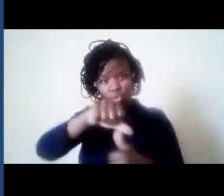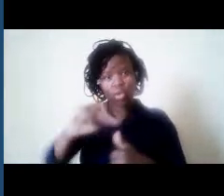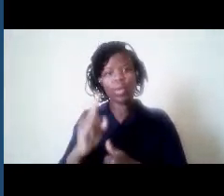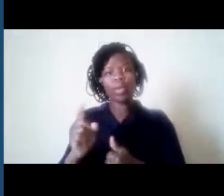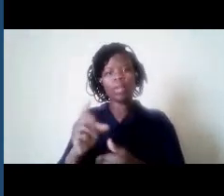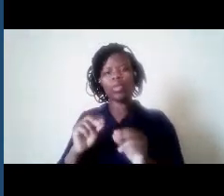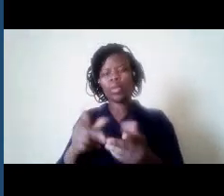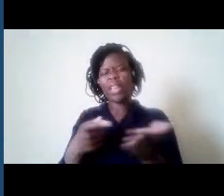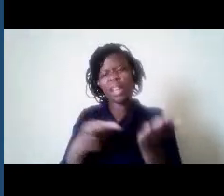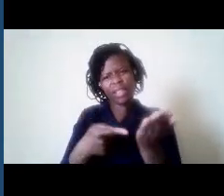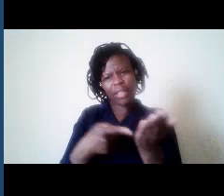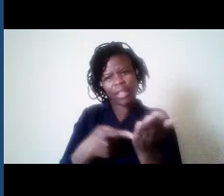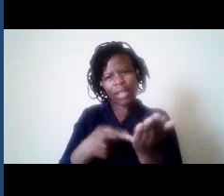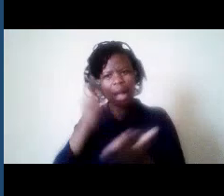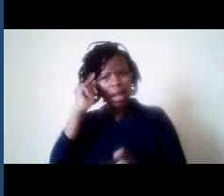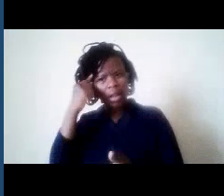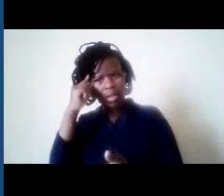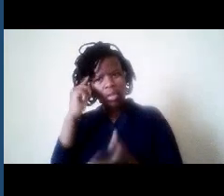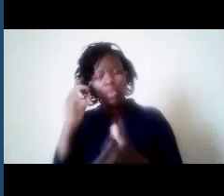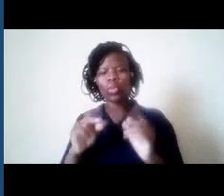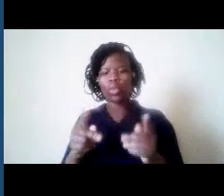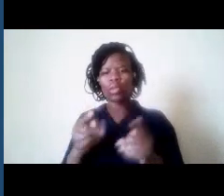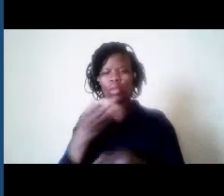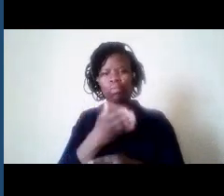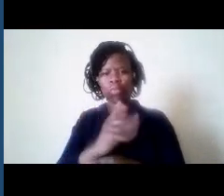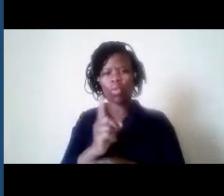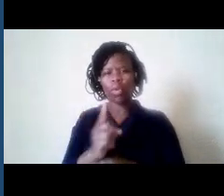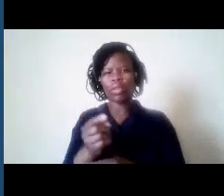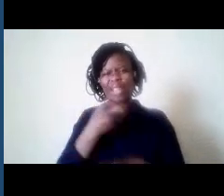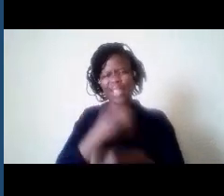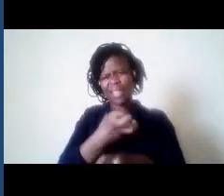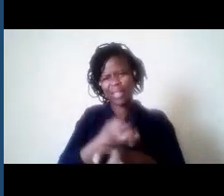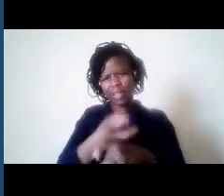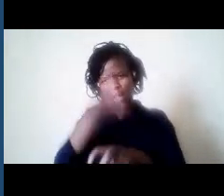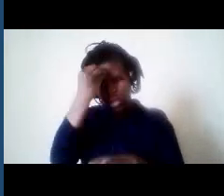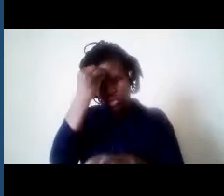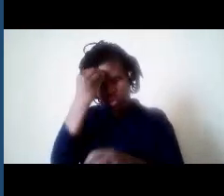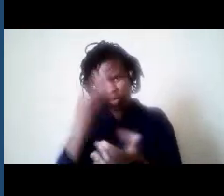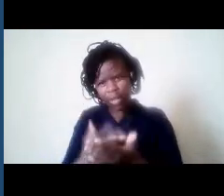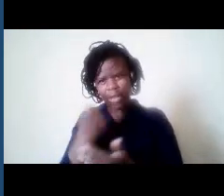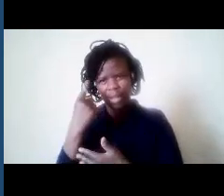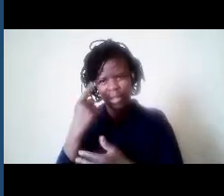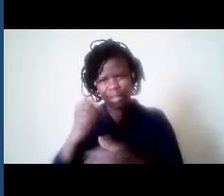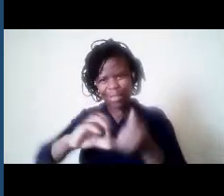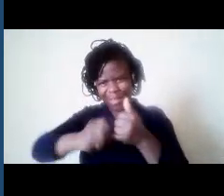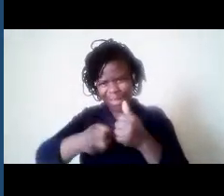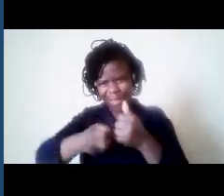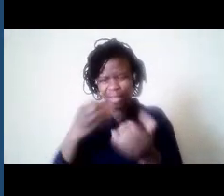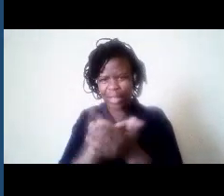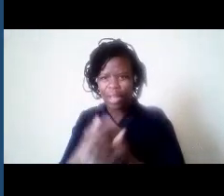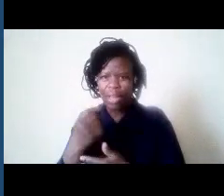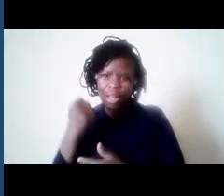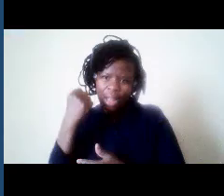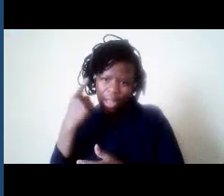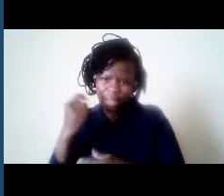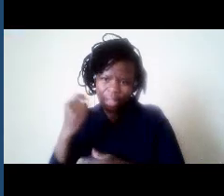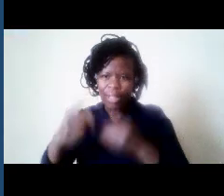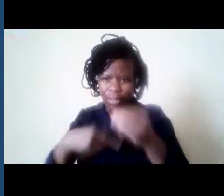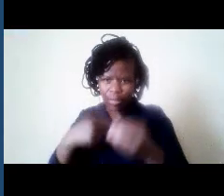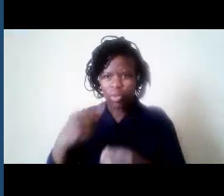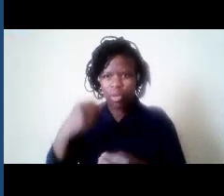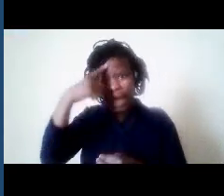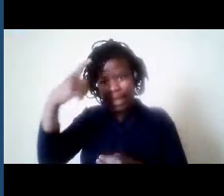thought. And yes, of course, there are difficult issues to understand when we're trying to think about the psychosocial circumstances of the visually impaired